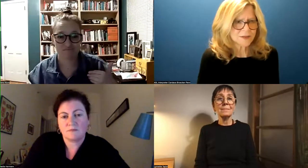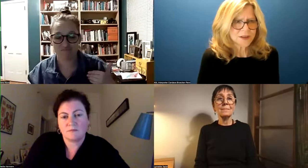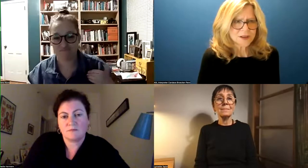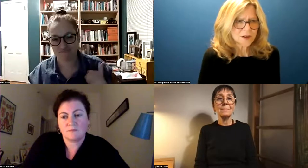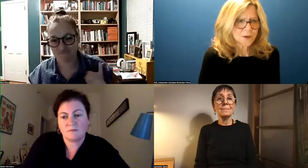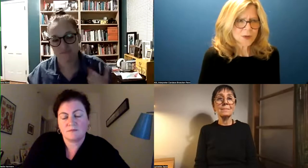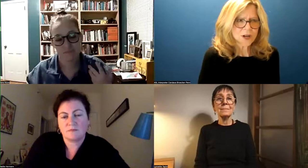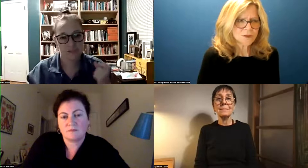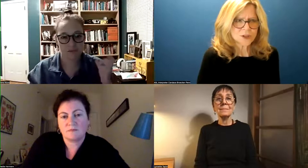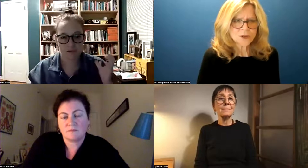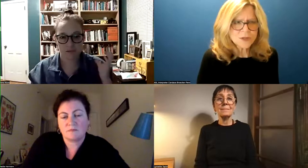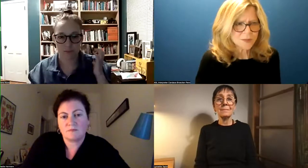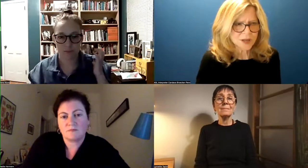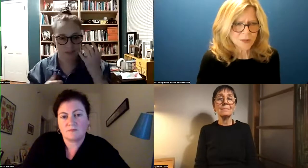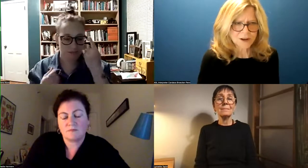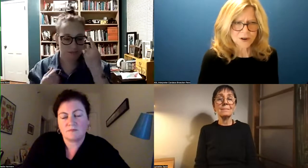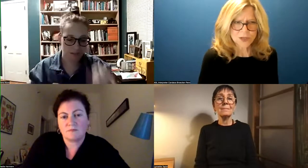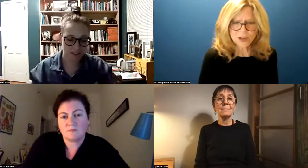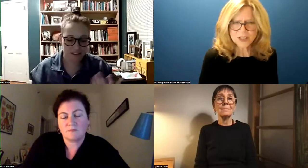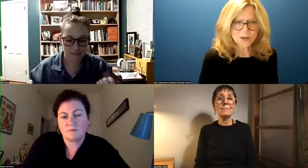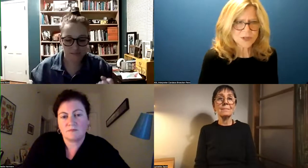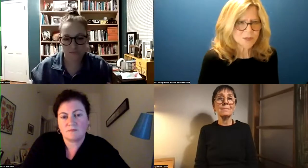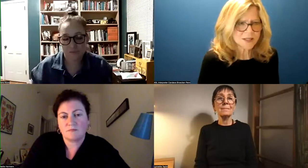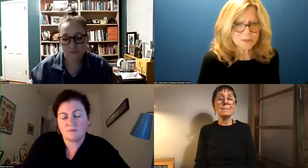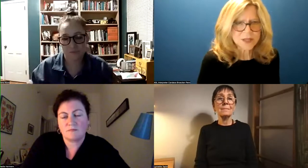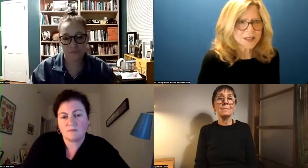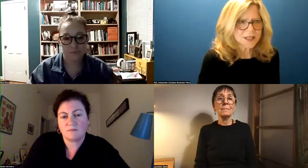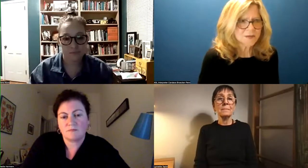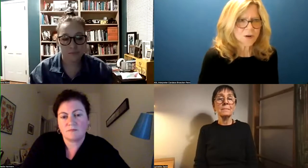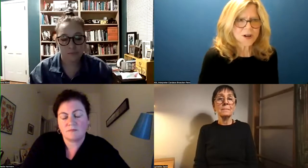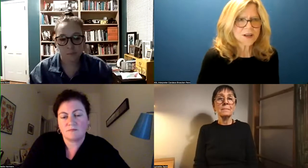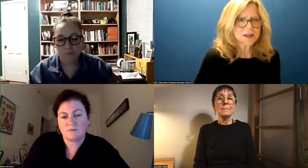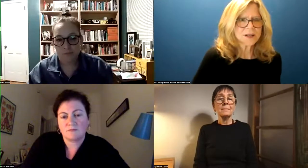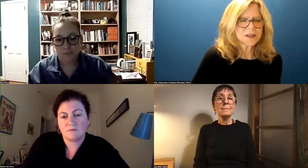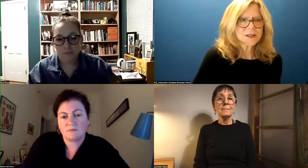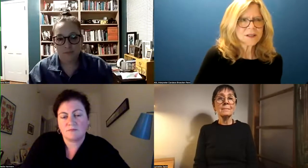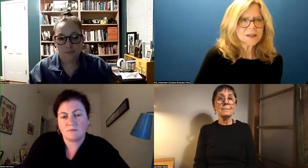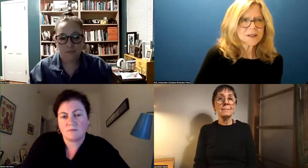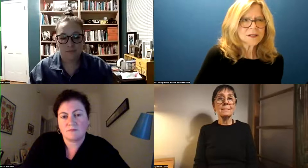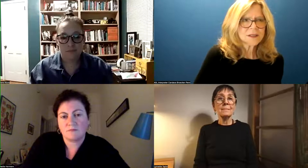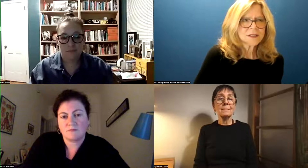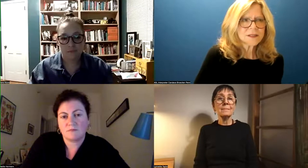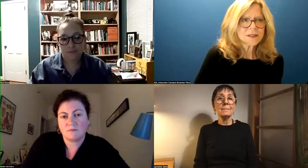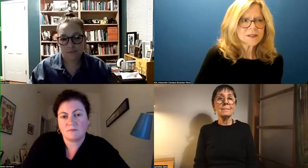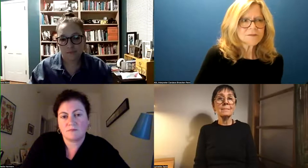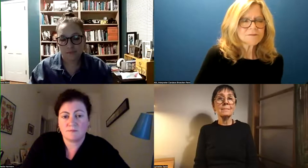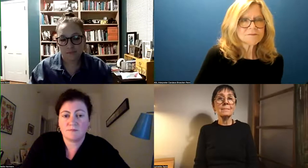if we don't do something about it or we don't take responsibility for it.